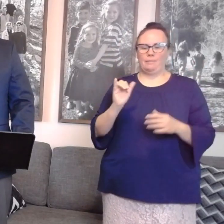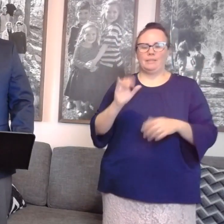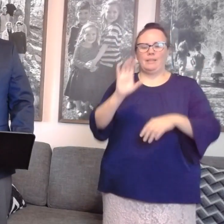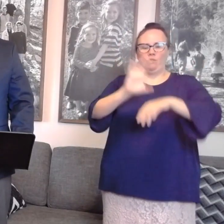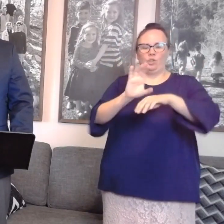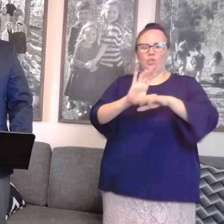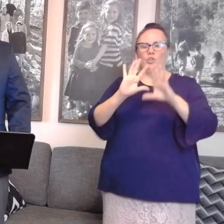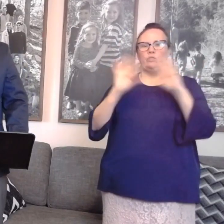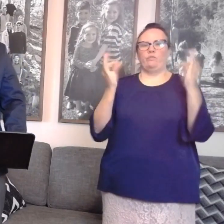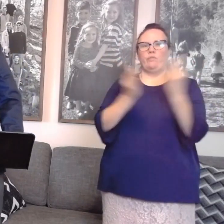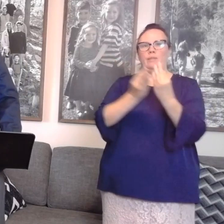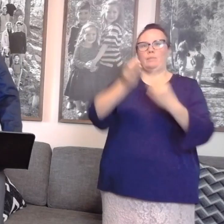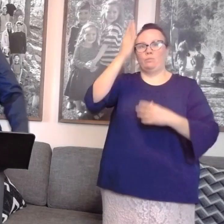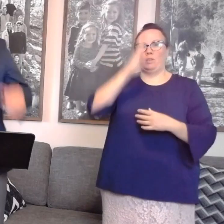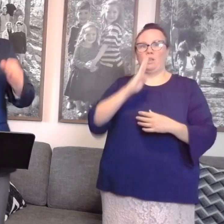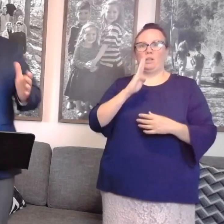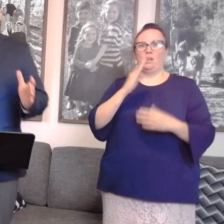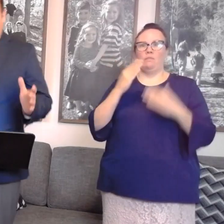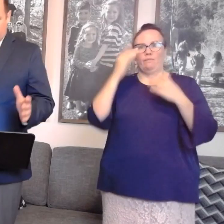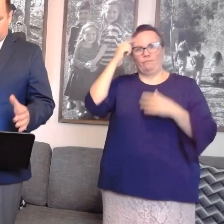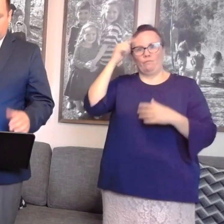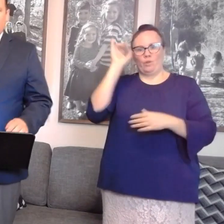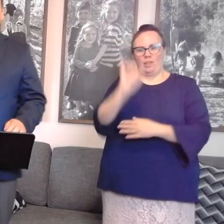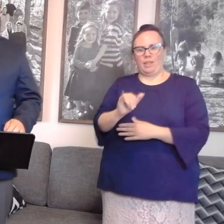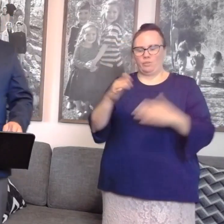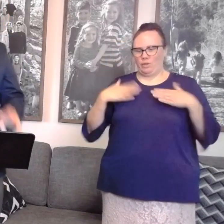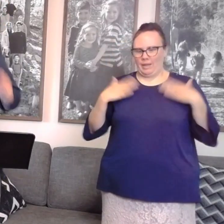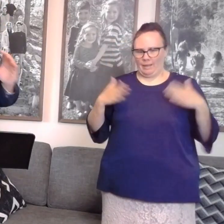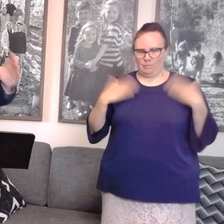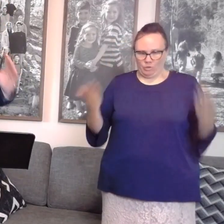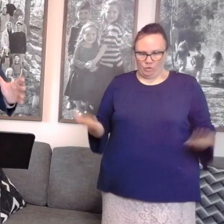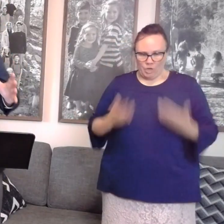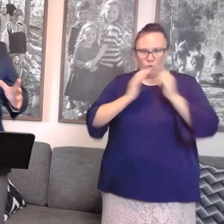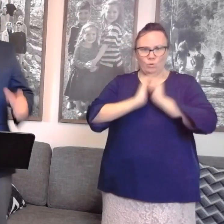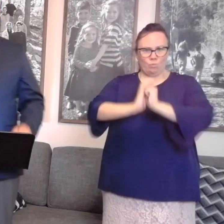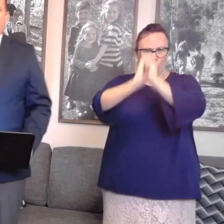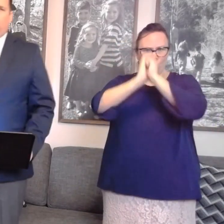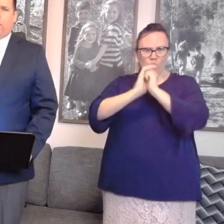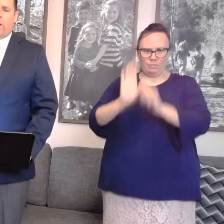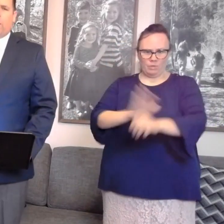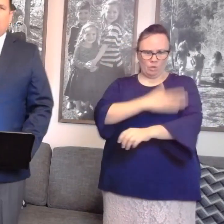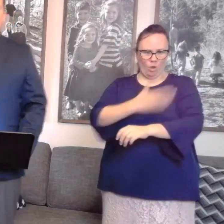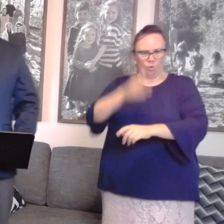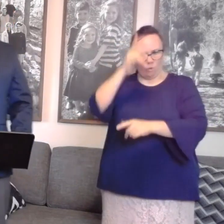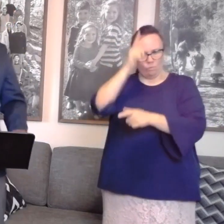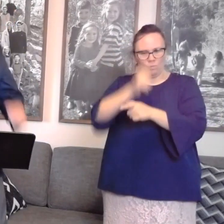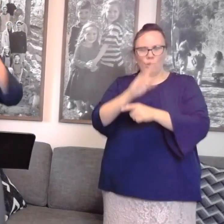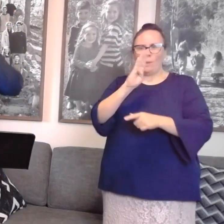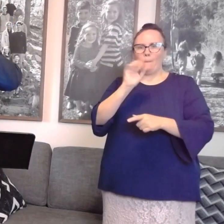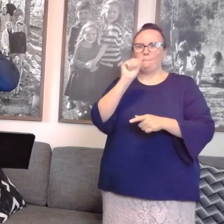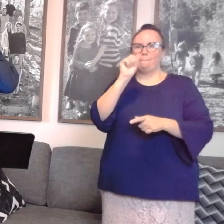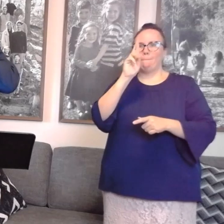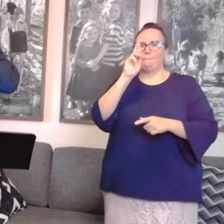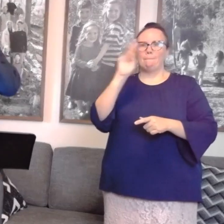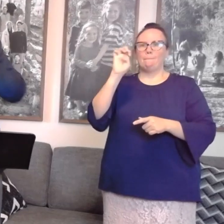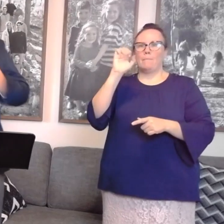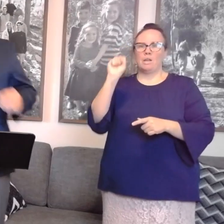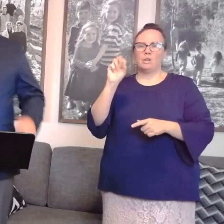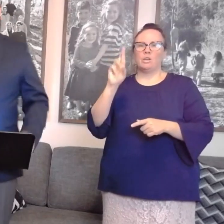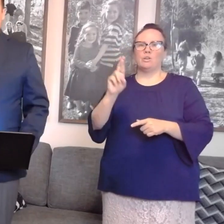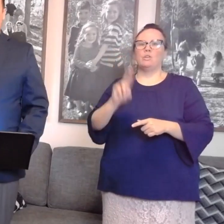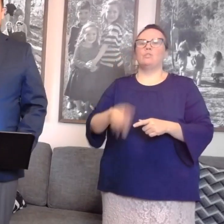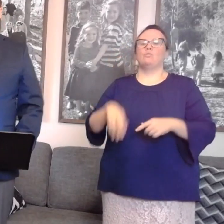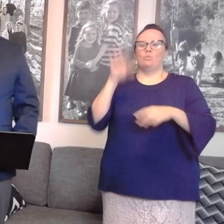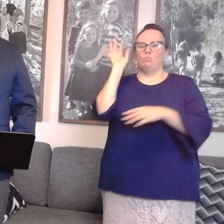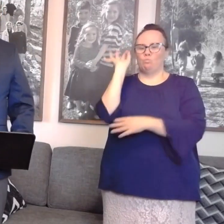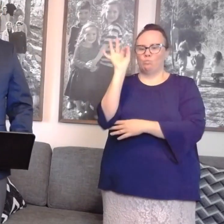for that. And I'm glad that you're here. We're going to worship in some songs. Brother Barrier is going to preach for us again. I'm looking